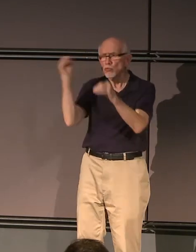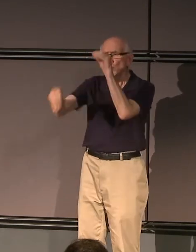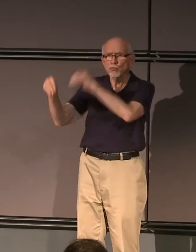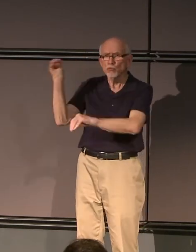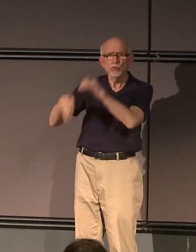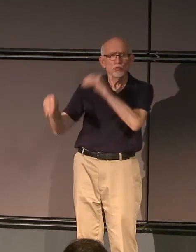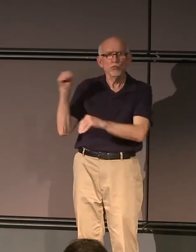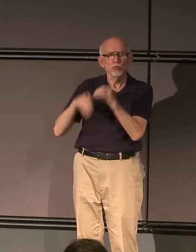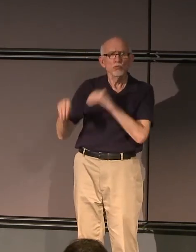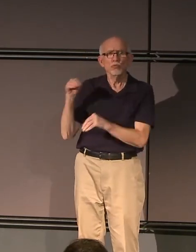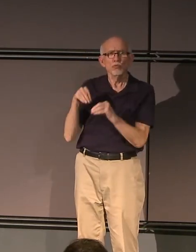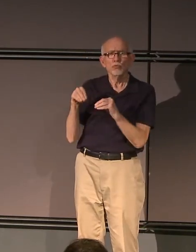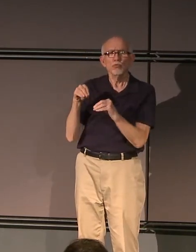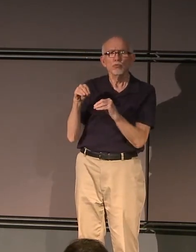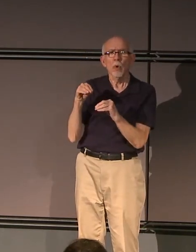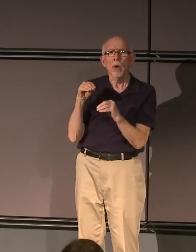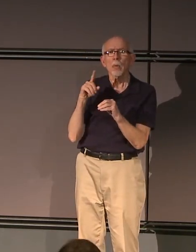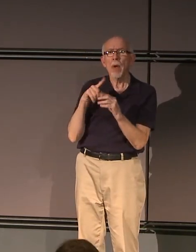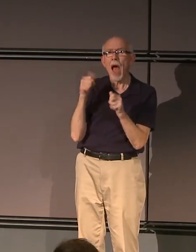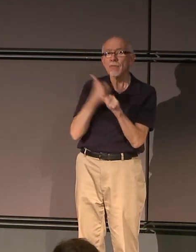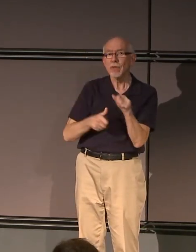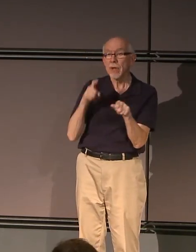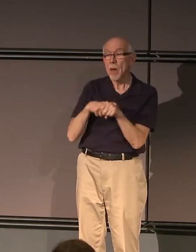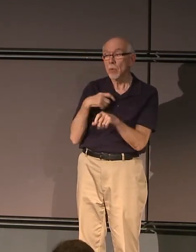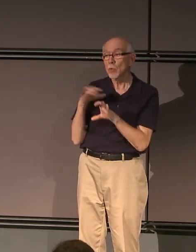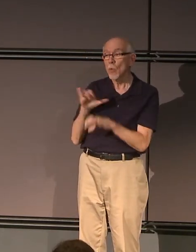I was creating some poem.